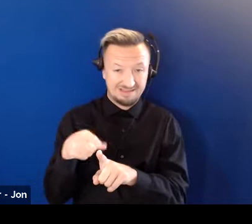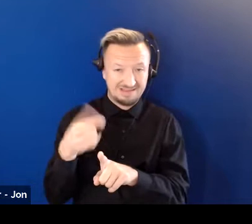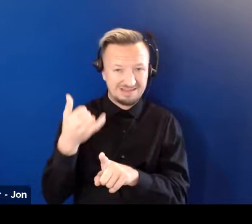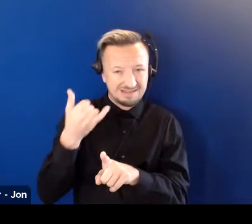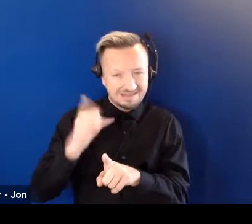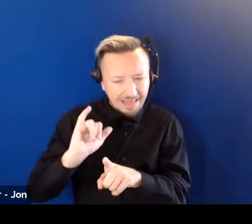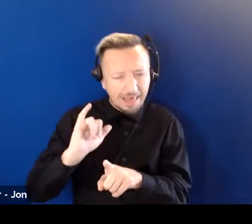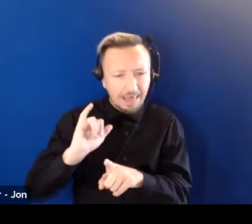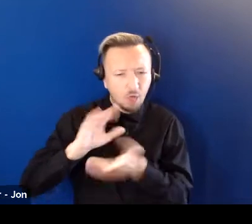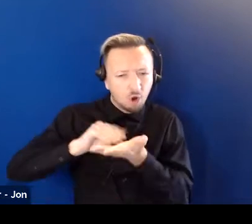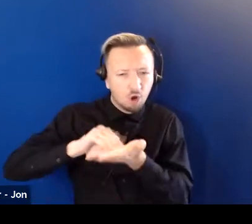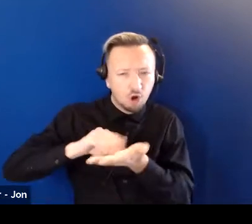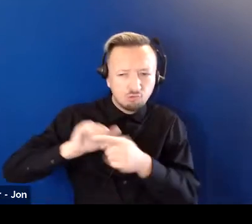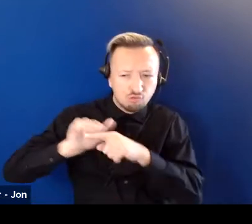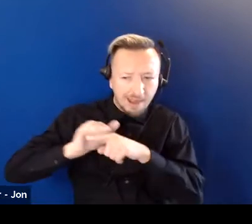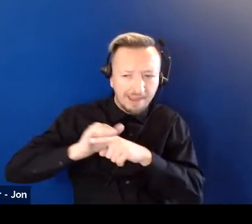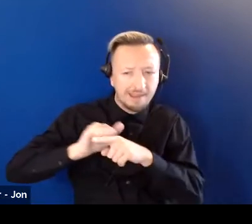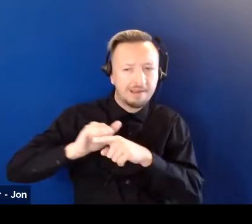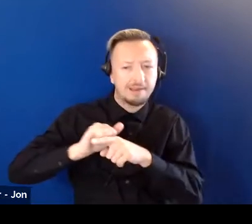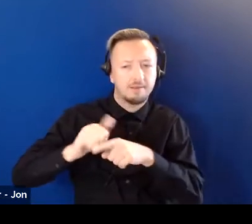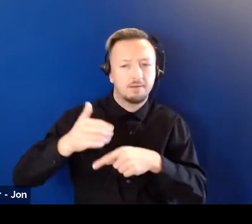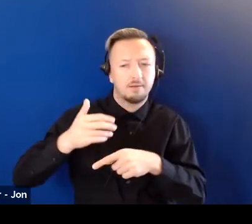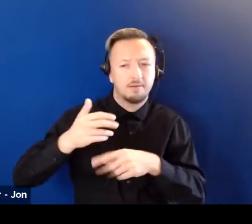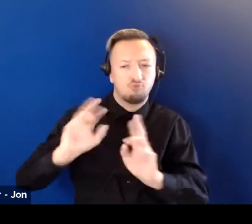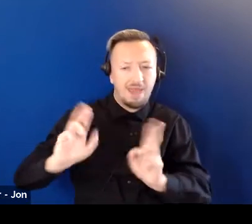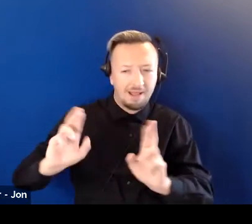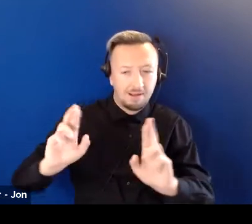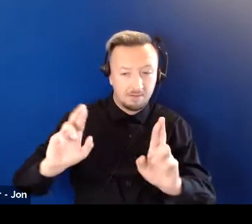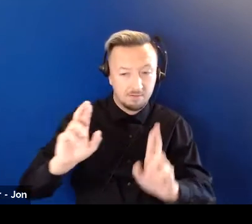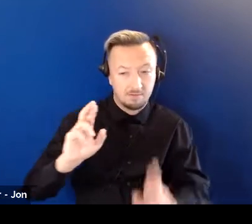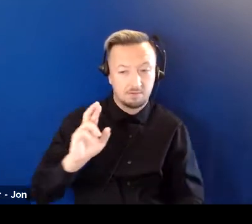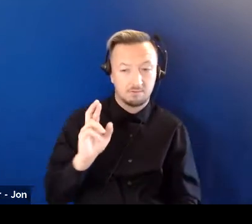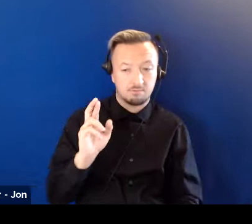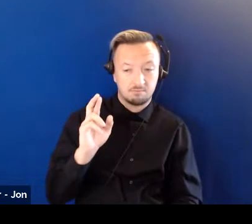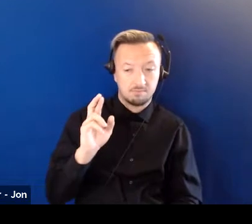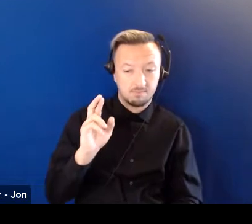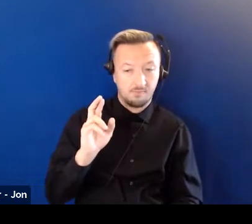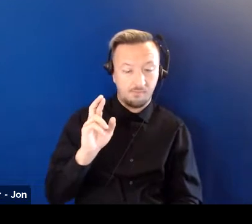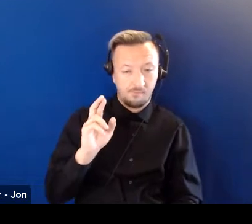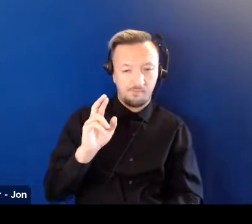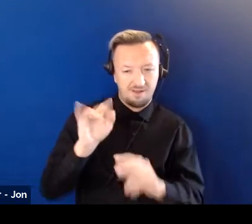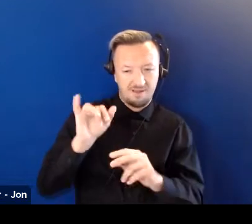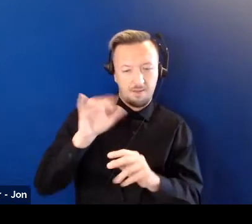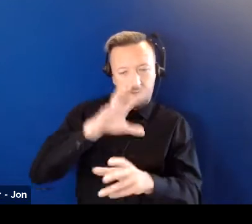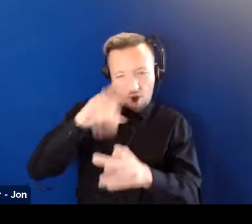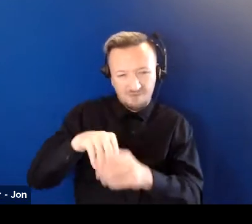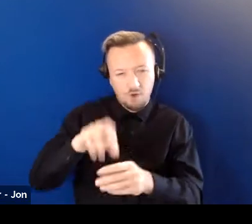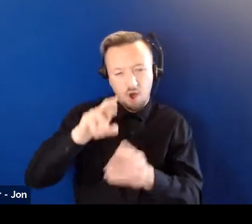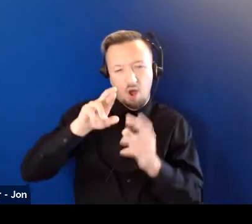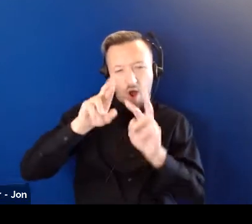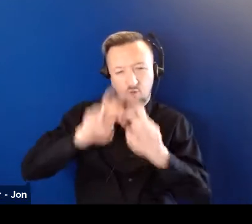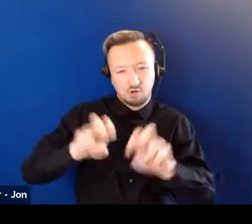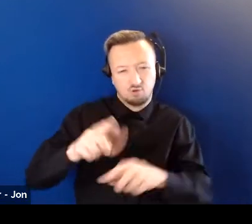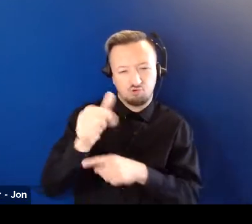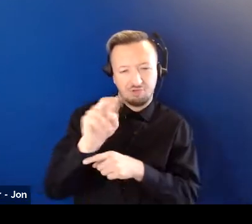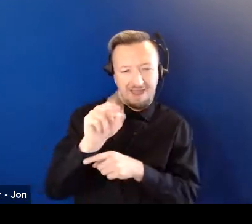getting up to speed with the training, as well as kind of the ever-changing things of a research grant, because as all of us know, that's